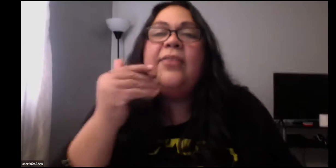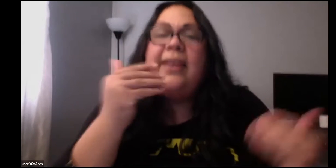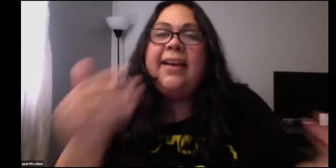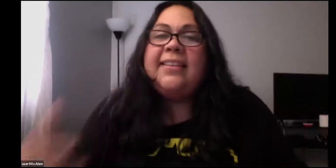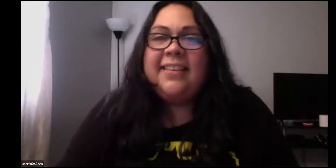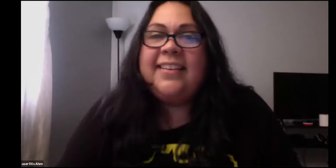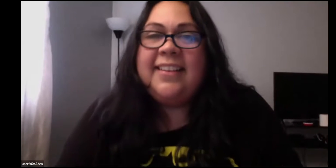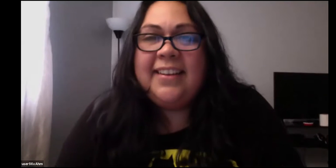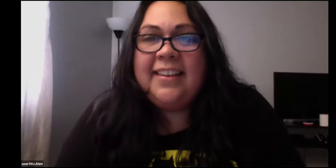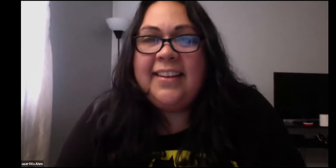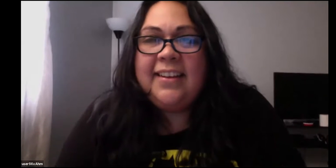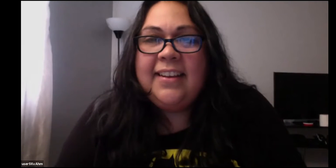ahead.